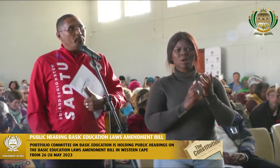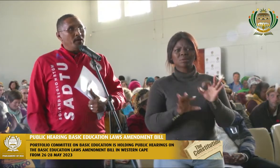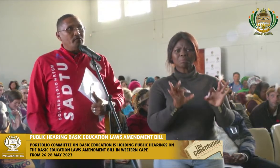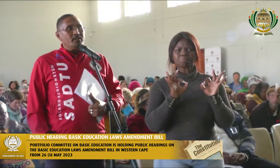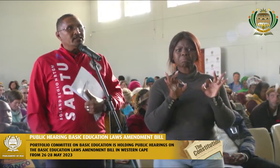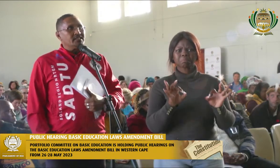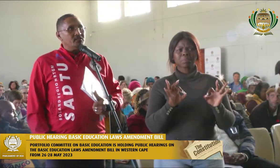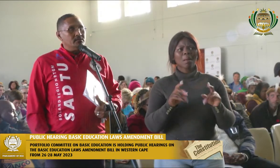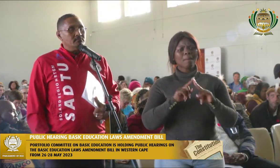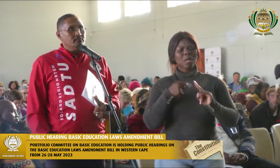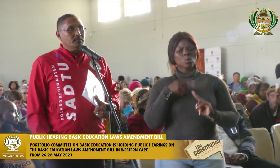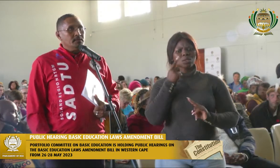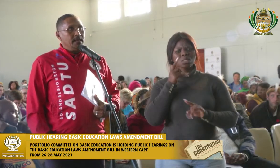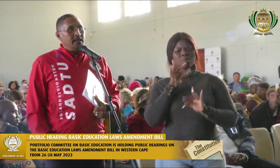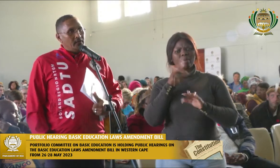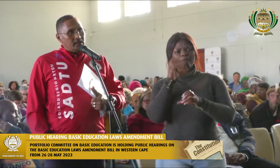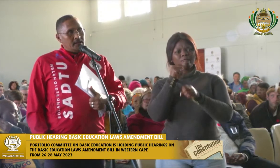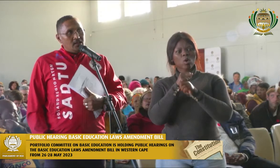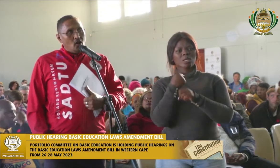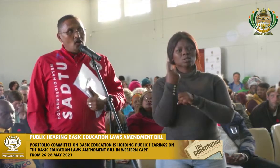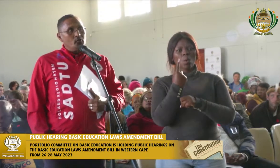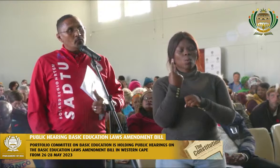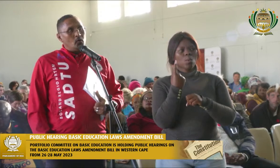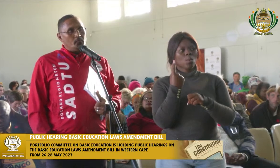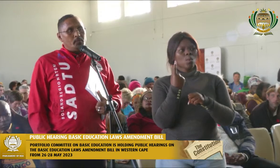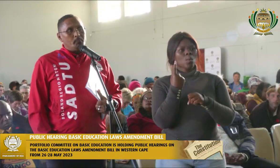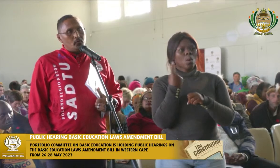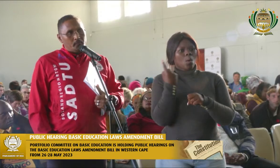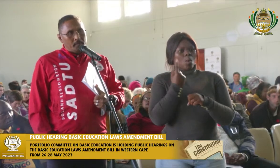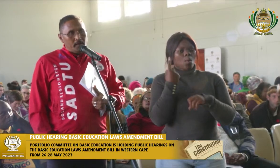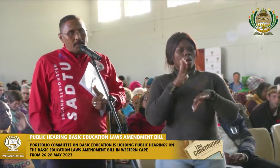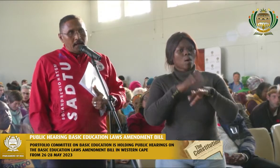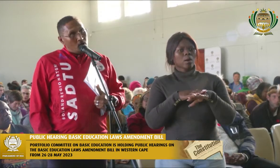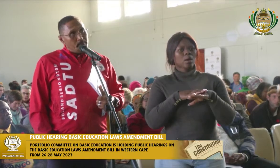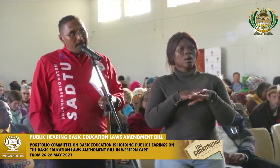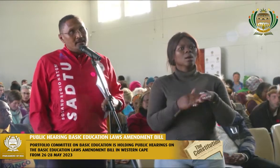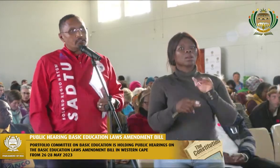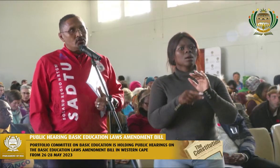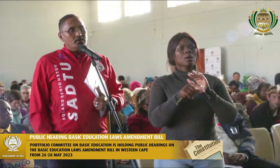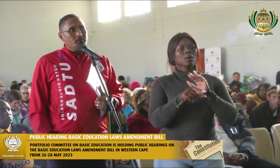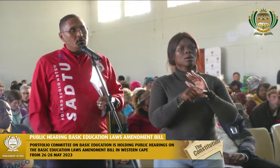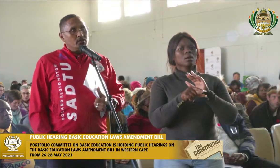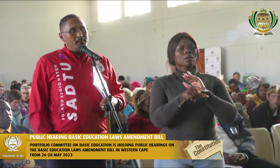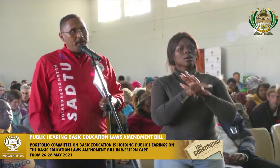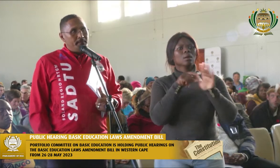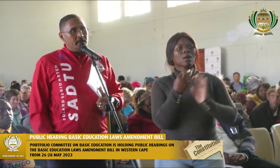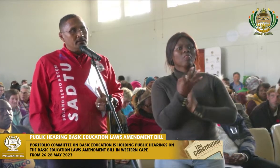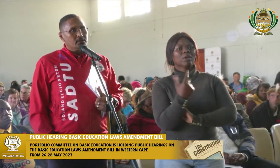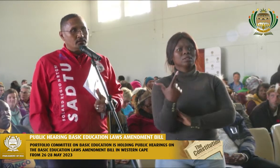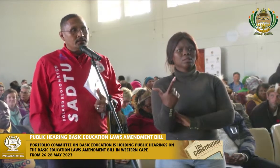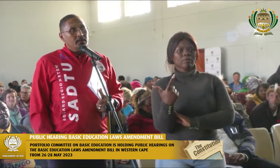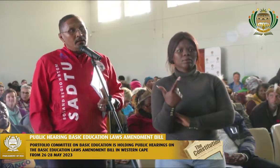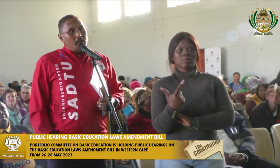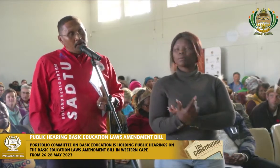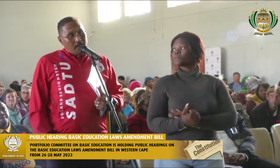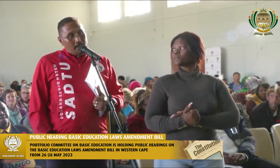on 1.37. And if I kick off from off I'm going to mangles, because I'm a